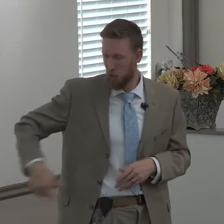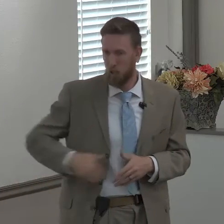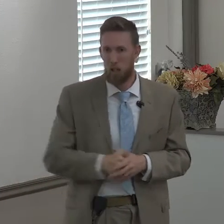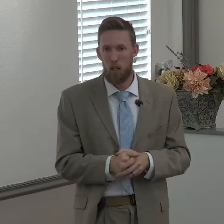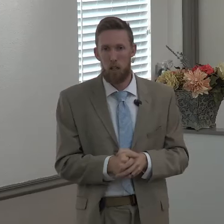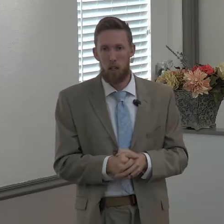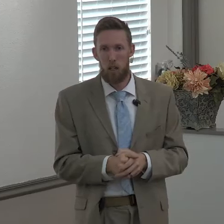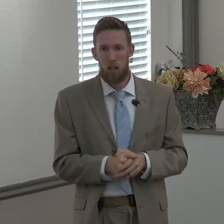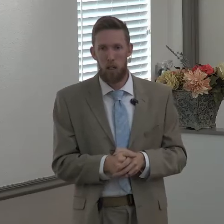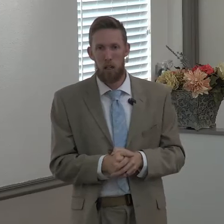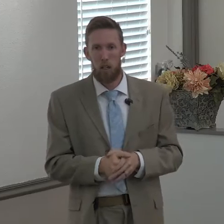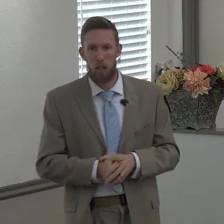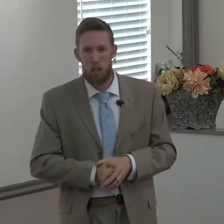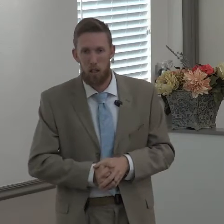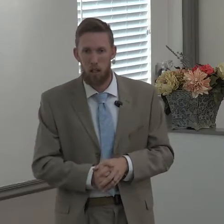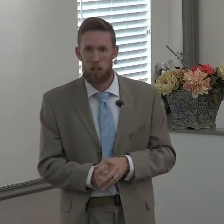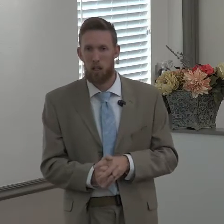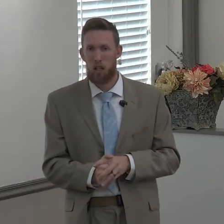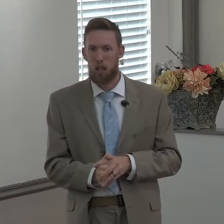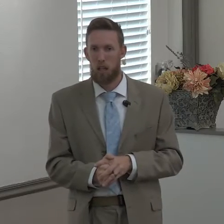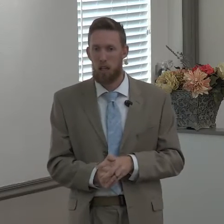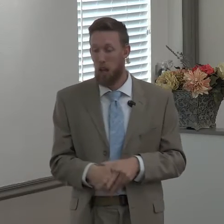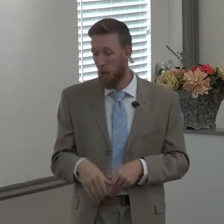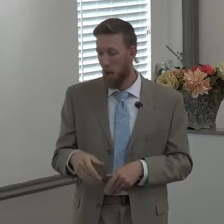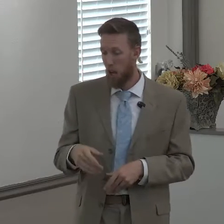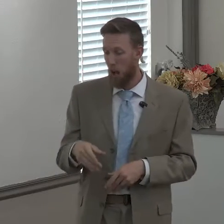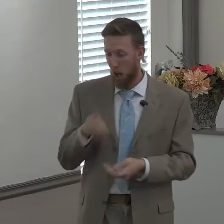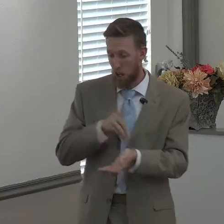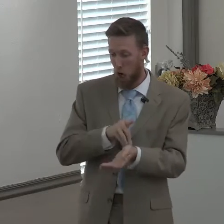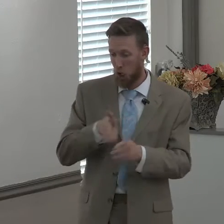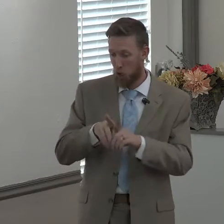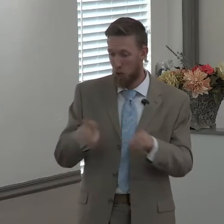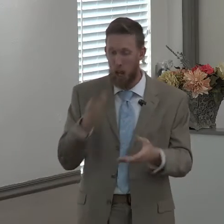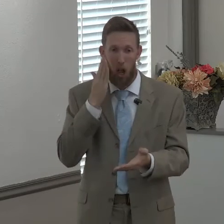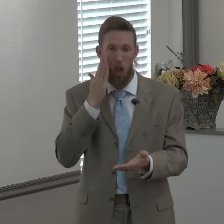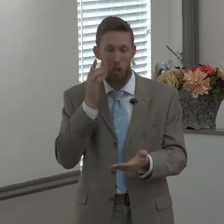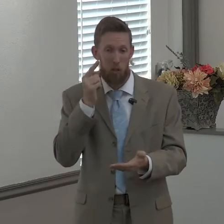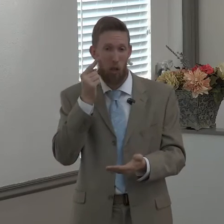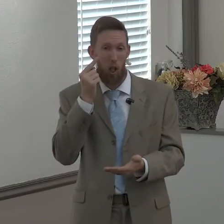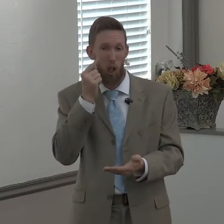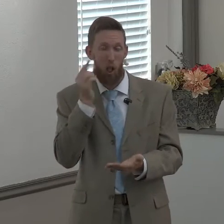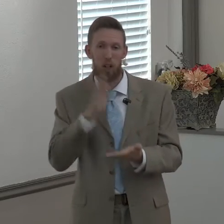that a doctor's degree is like the curl in a pig's tail.